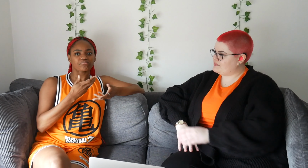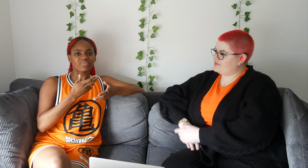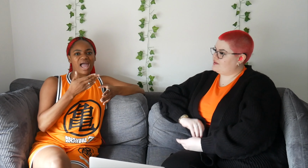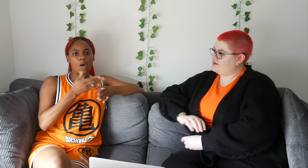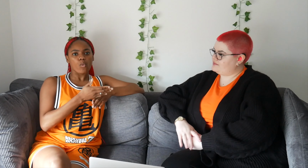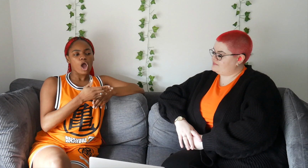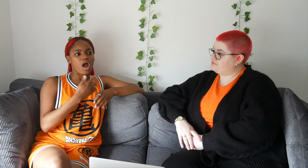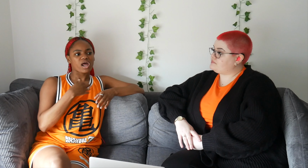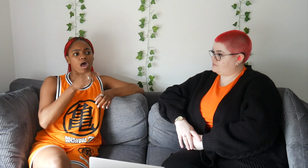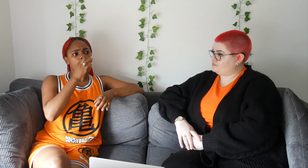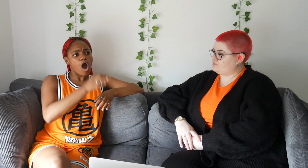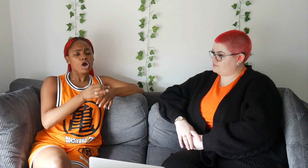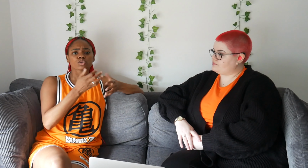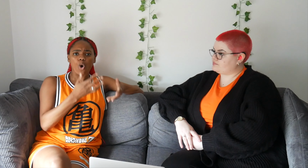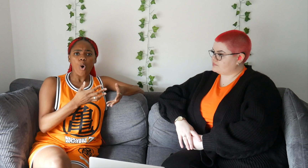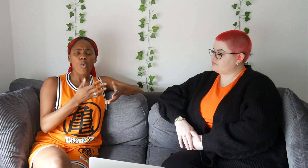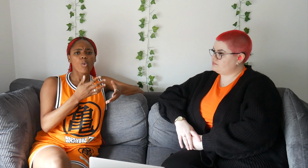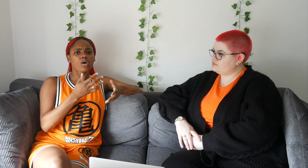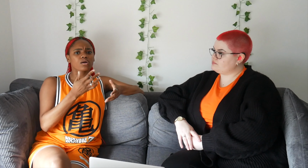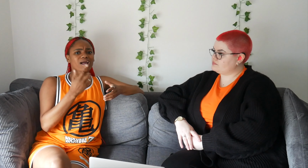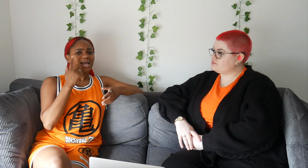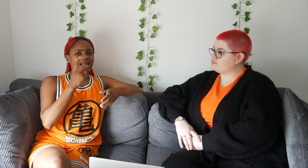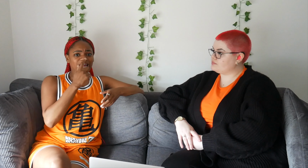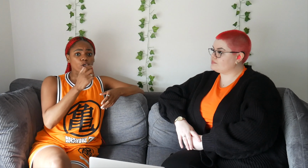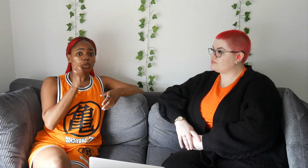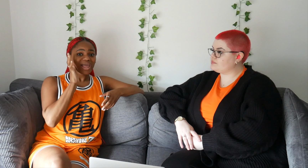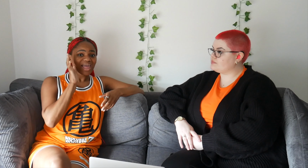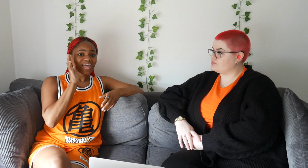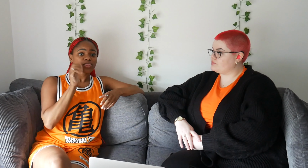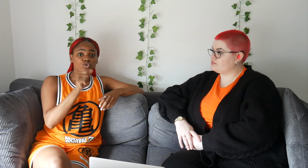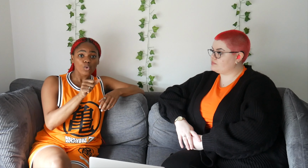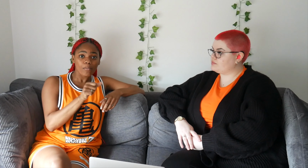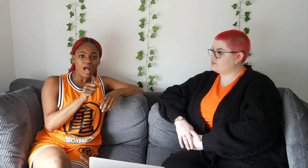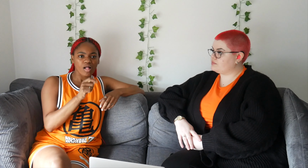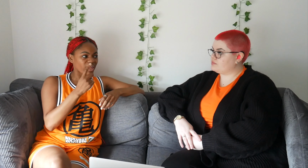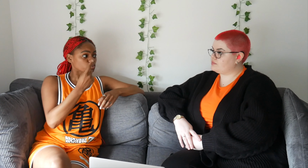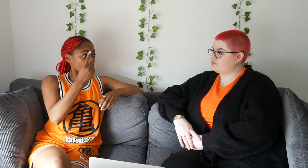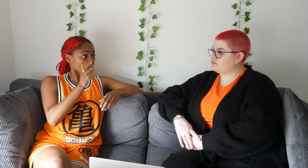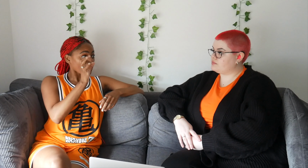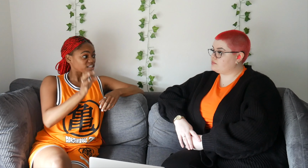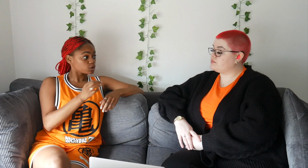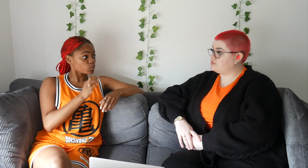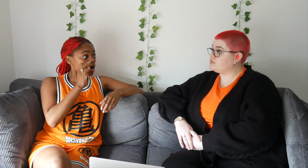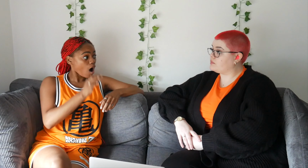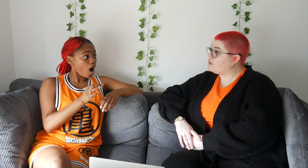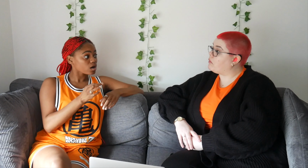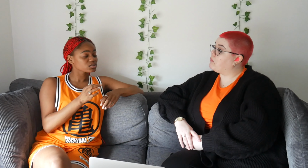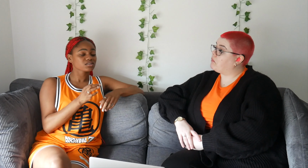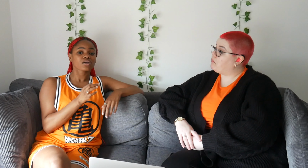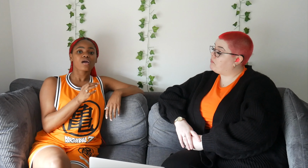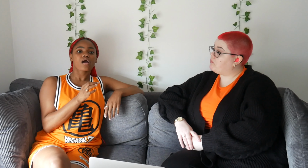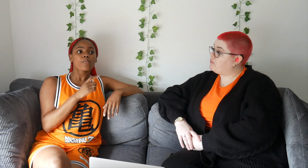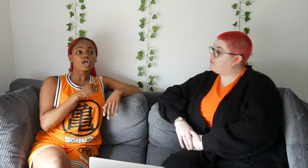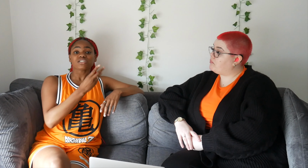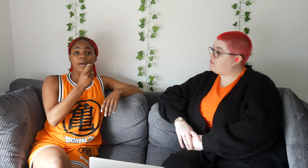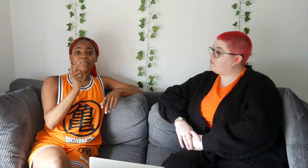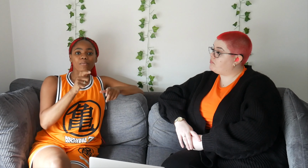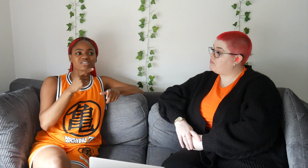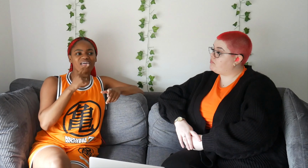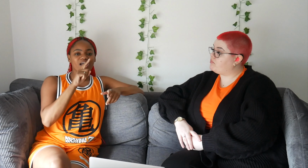to patients at work, I do ask, can you hear the doorbell? That's one of the questions we have to ask, because some people say